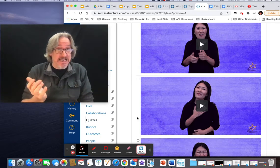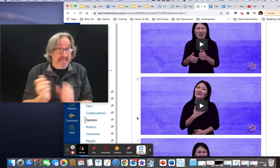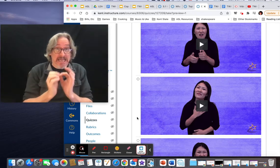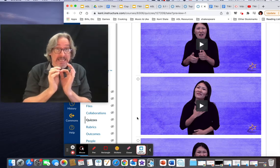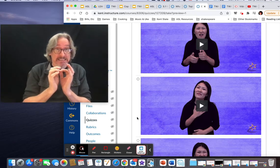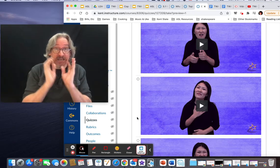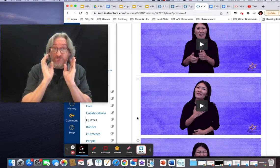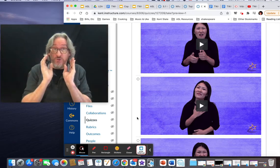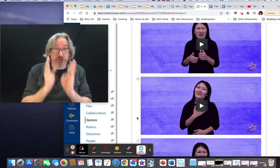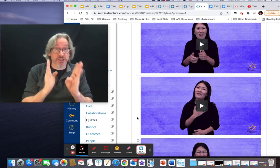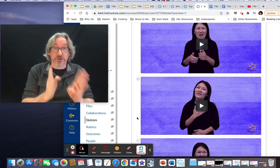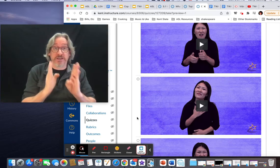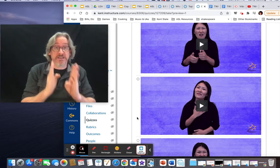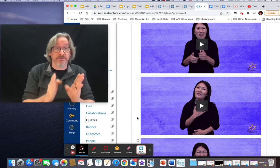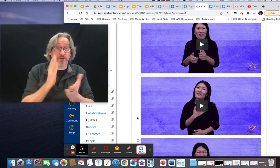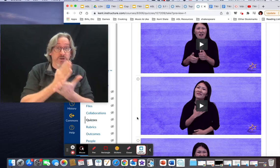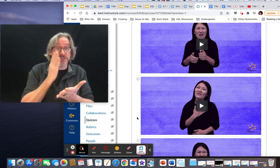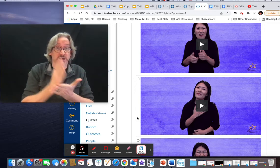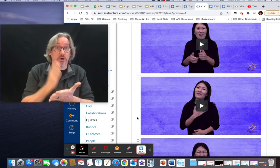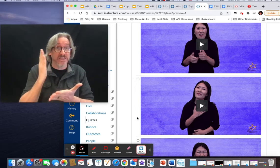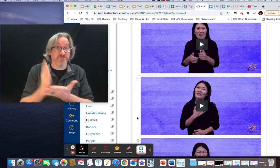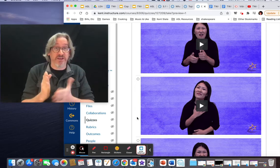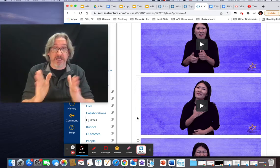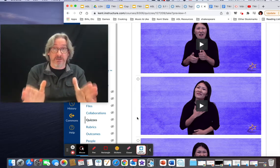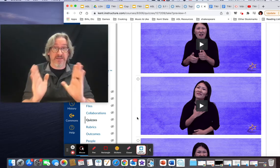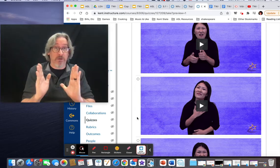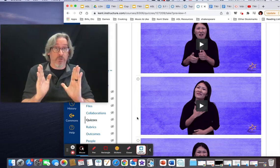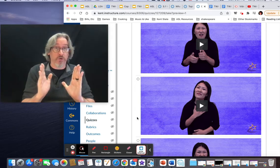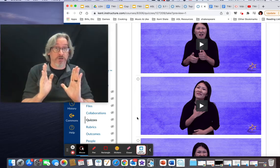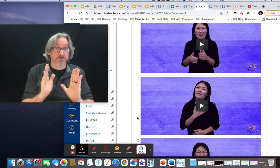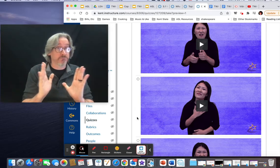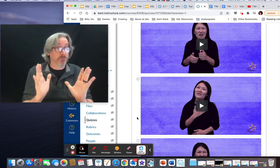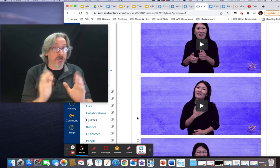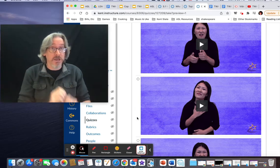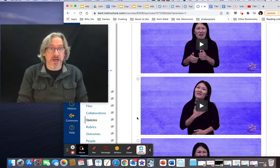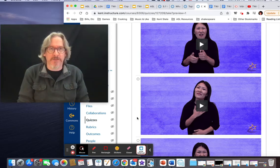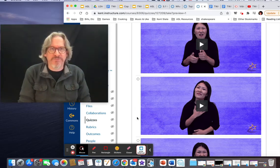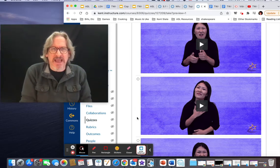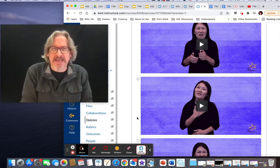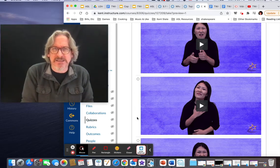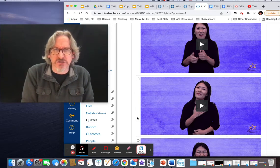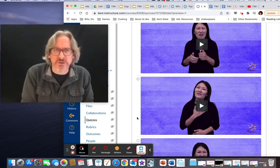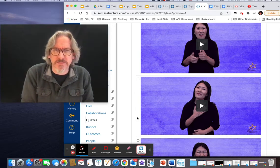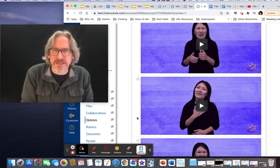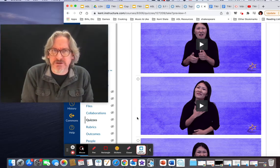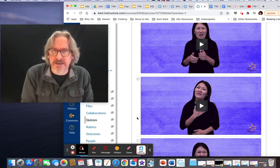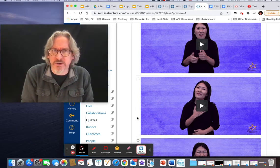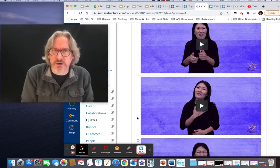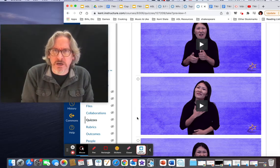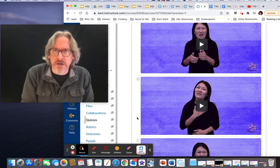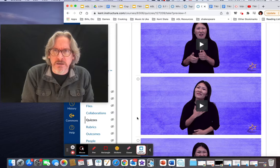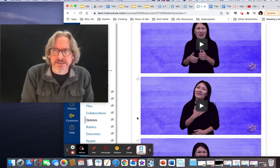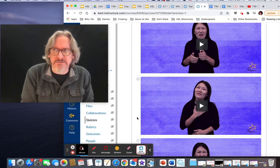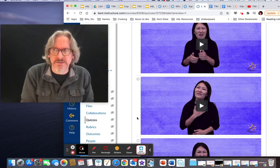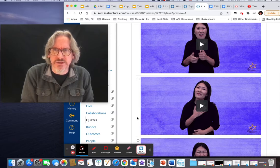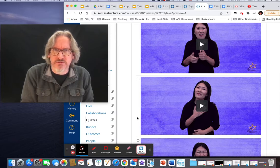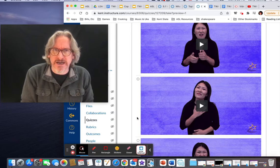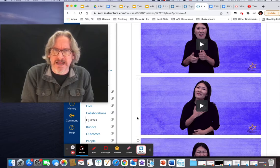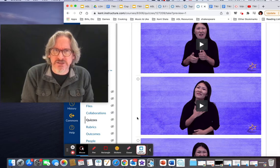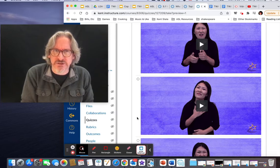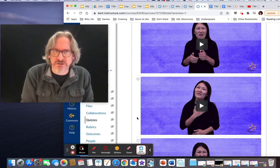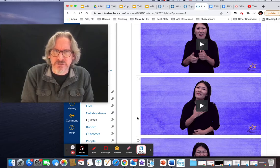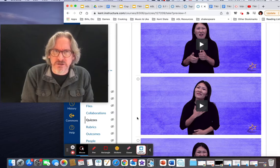again, it's if you just look at it simply, what's the OSV? That will work. It's also can be distracting where sometimes